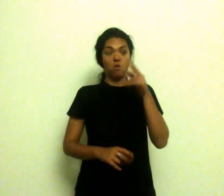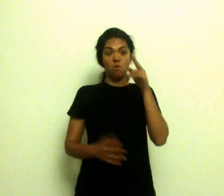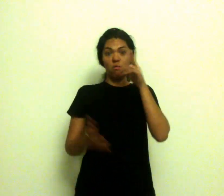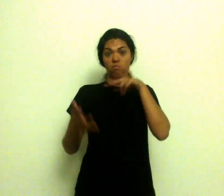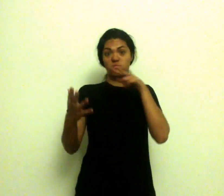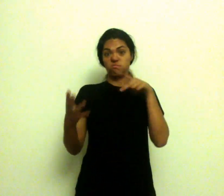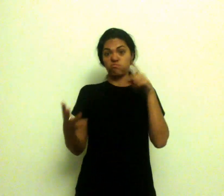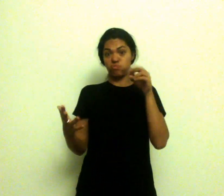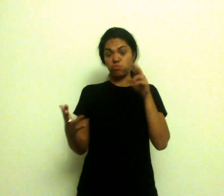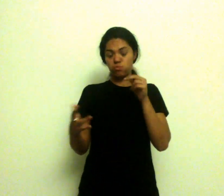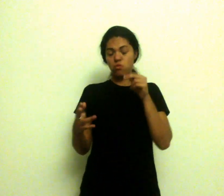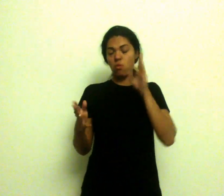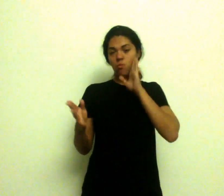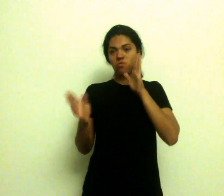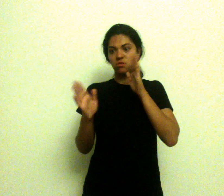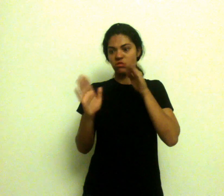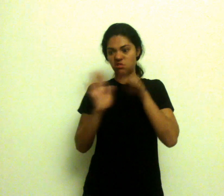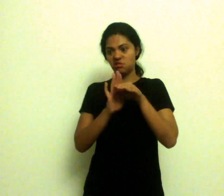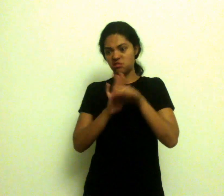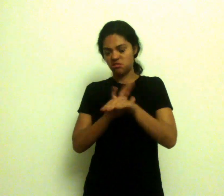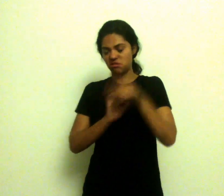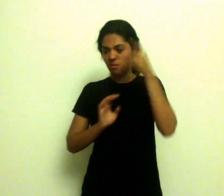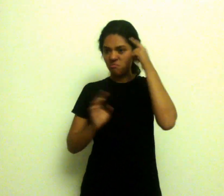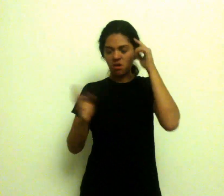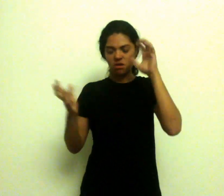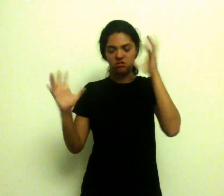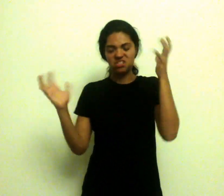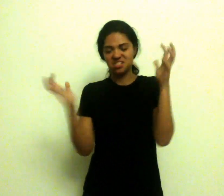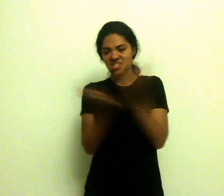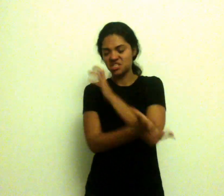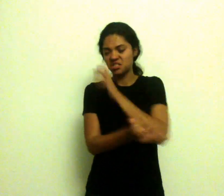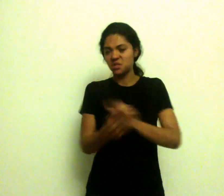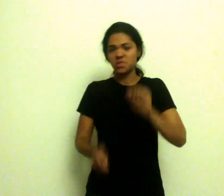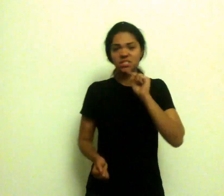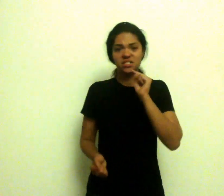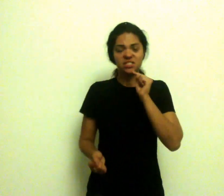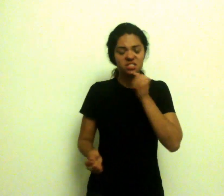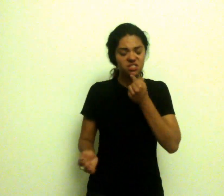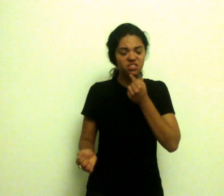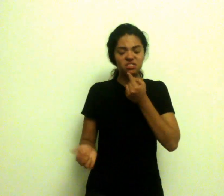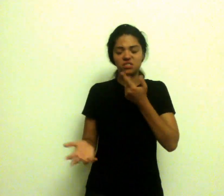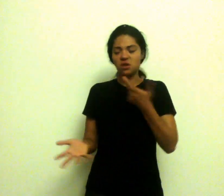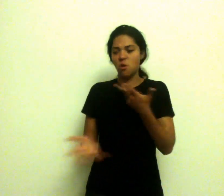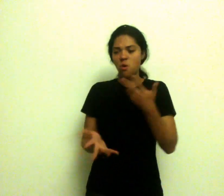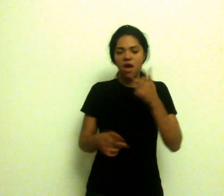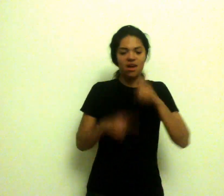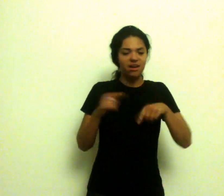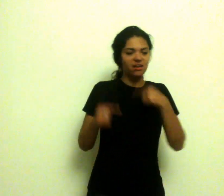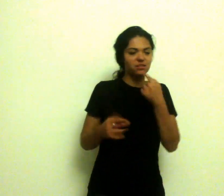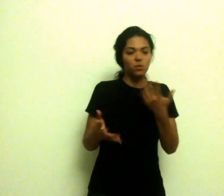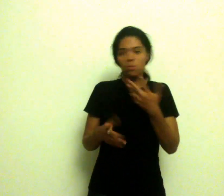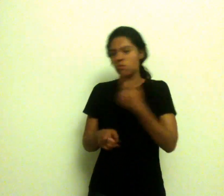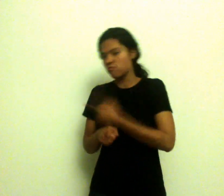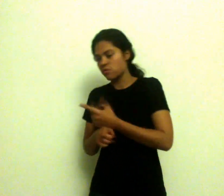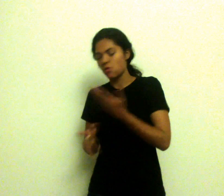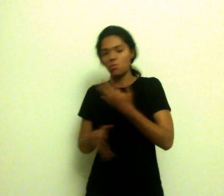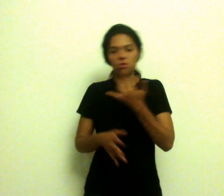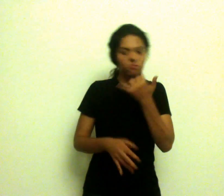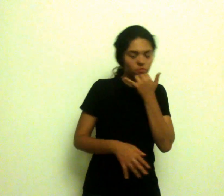Ought not that person to reconsider for a moment and say to the person using her, please don't do this to me? But the